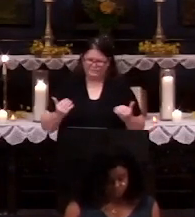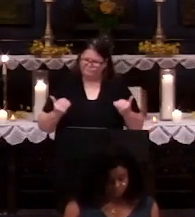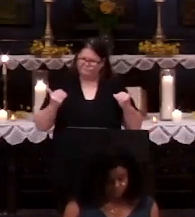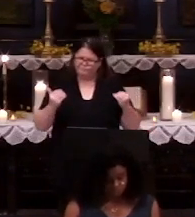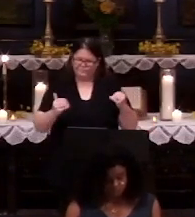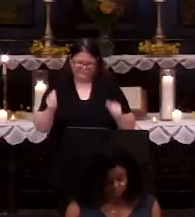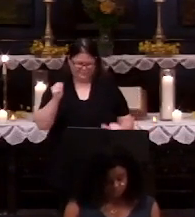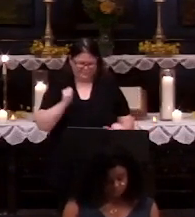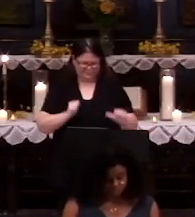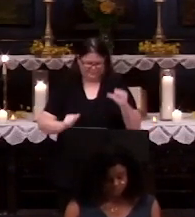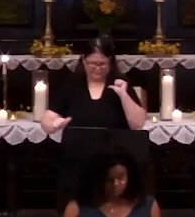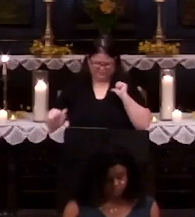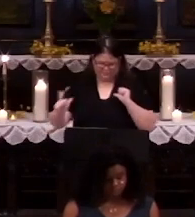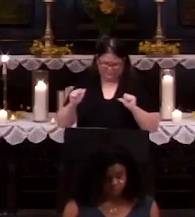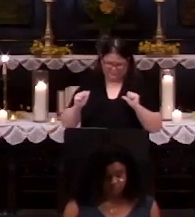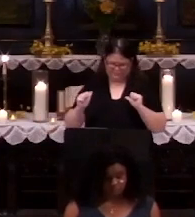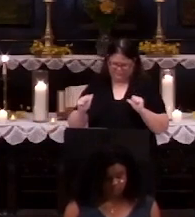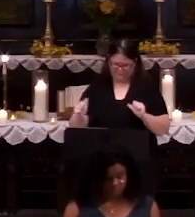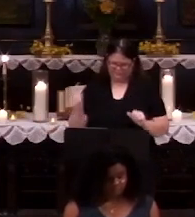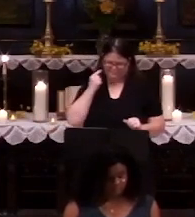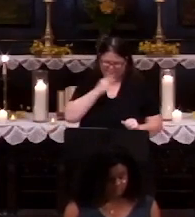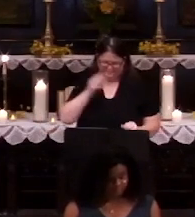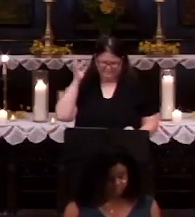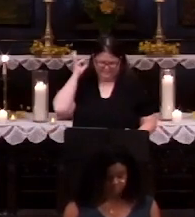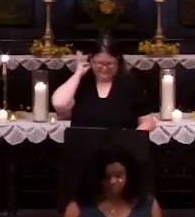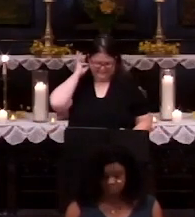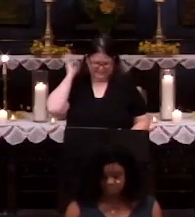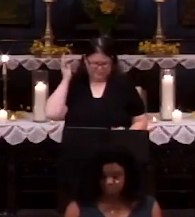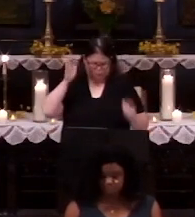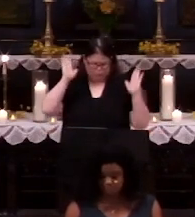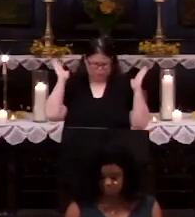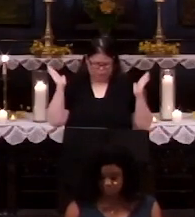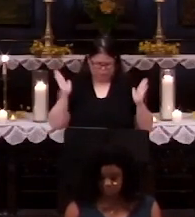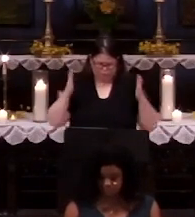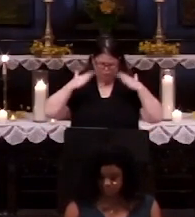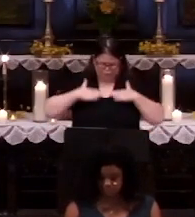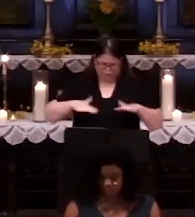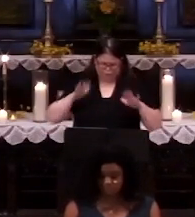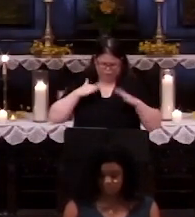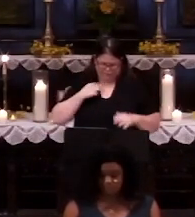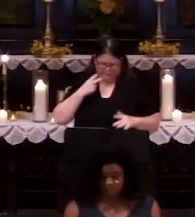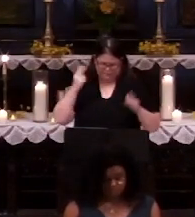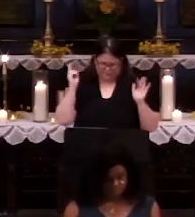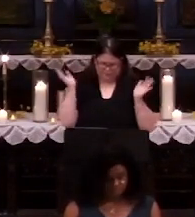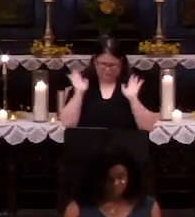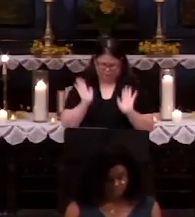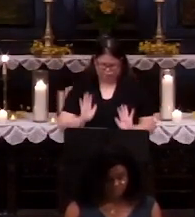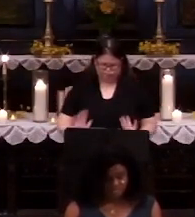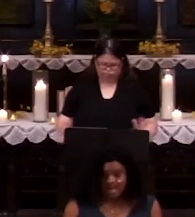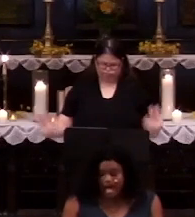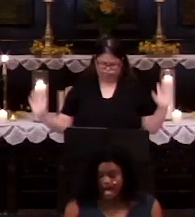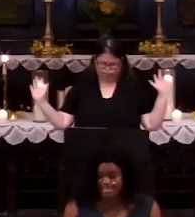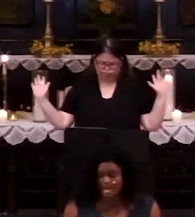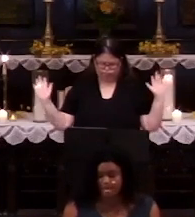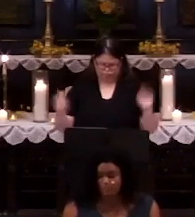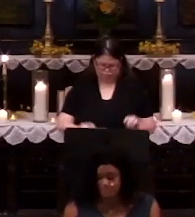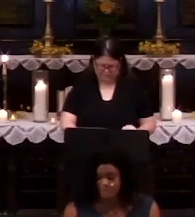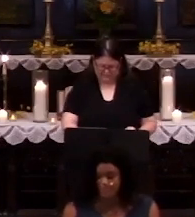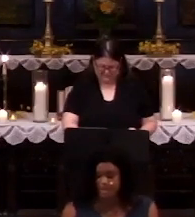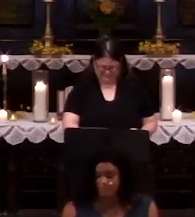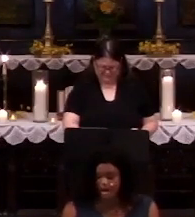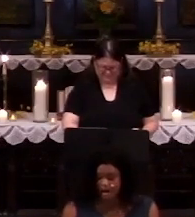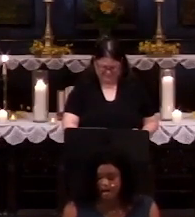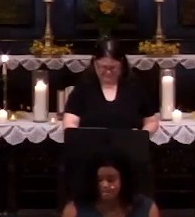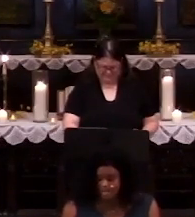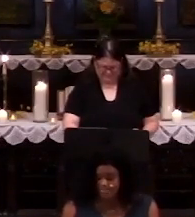dress, voice, style, movement, hands, magic, rings, glamour, face, diamonds, excitement. I came from